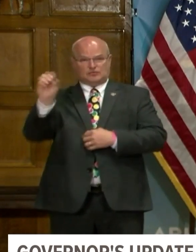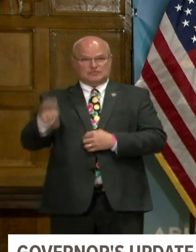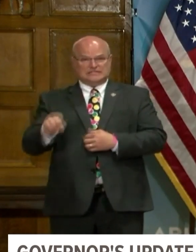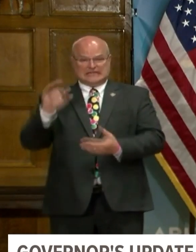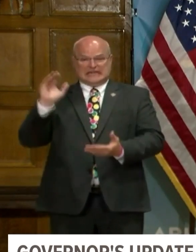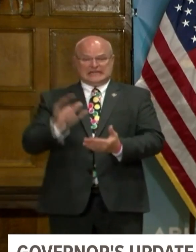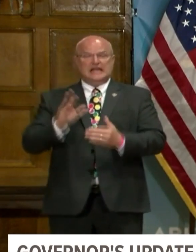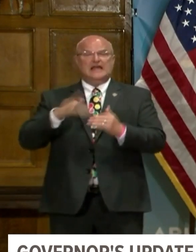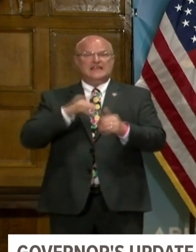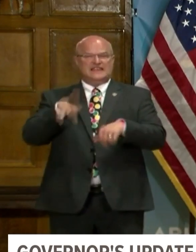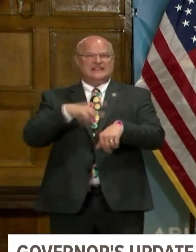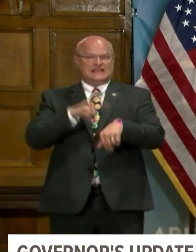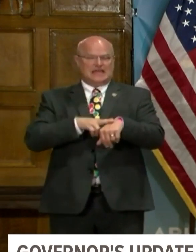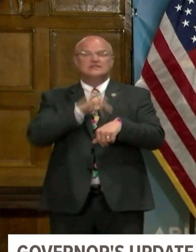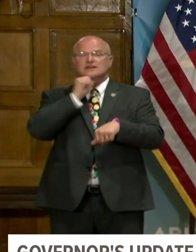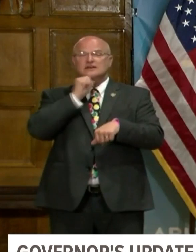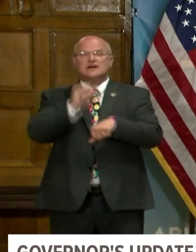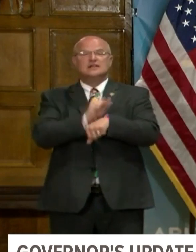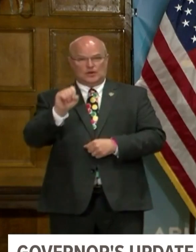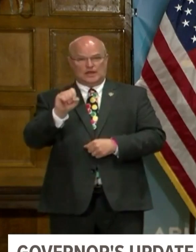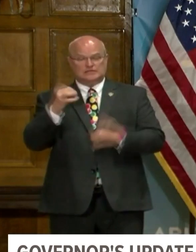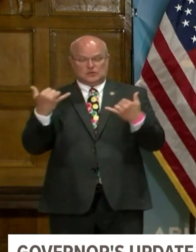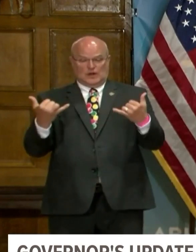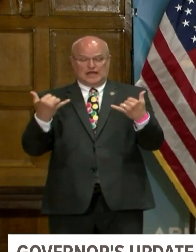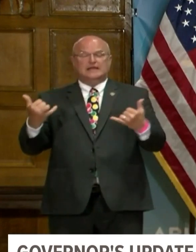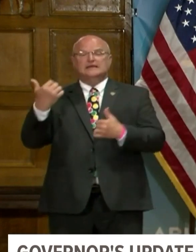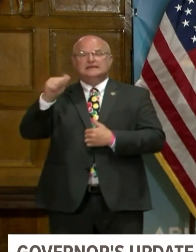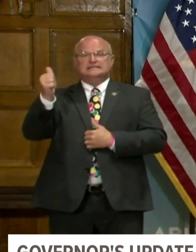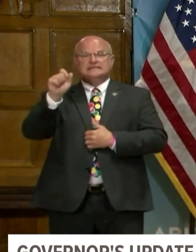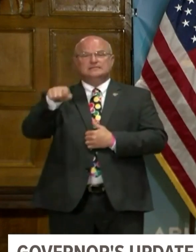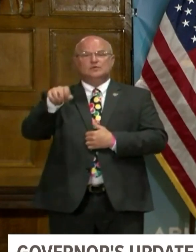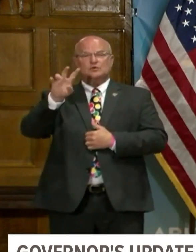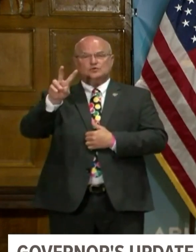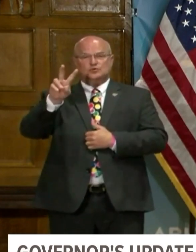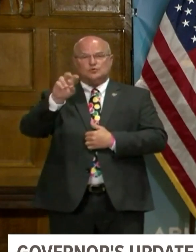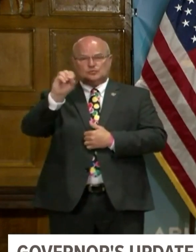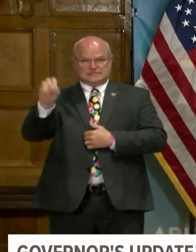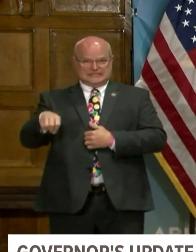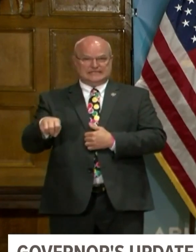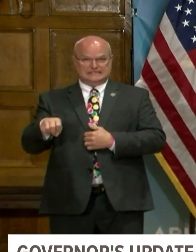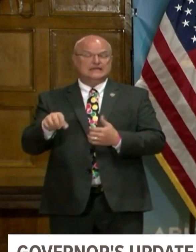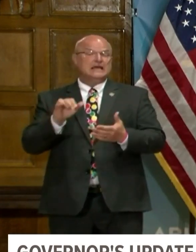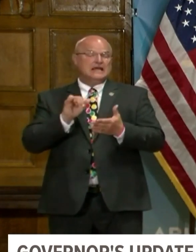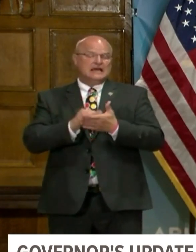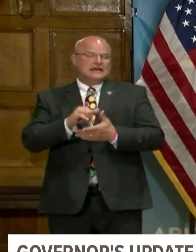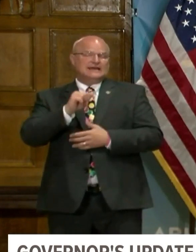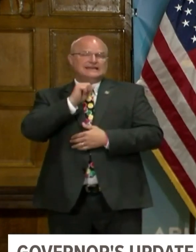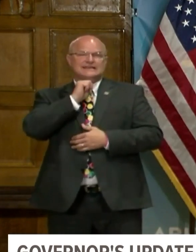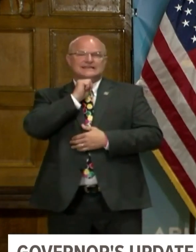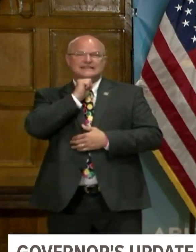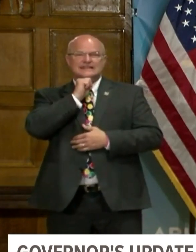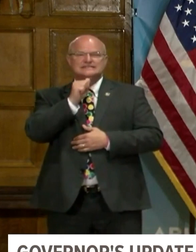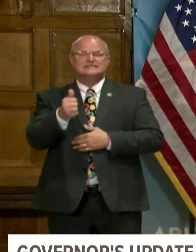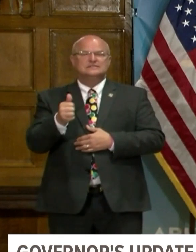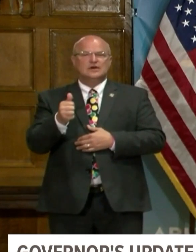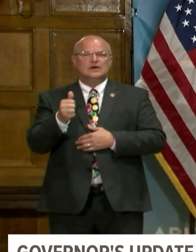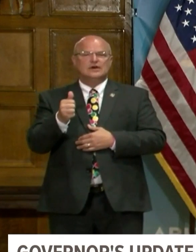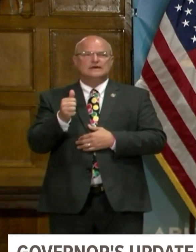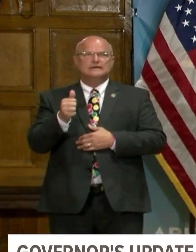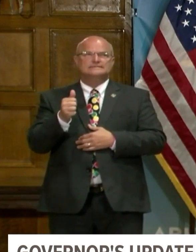4.5% less than the national unemployment rate, 10.2%. Now, that's not